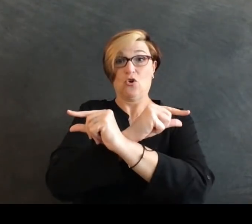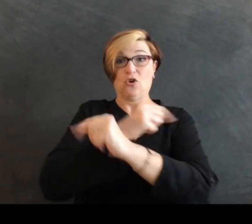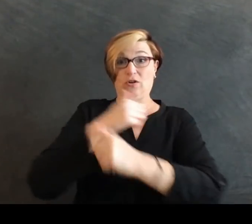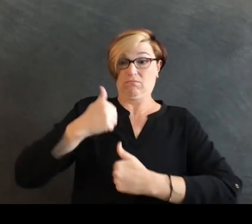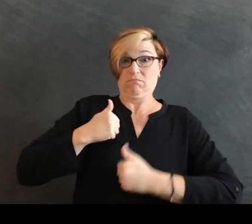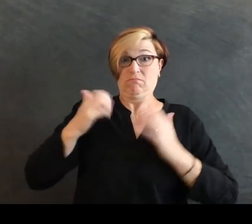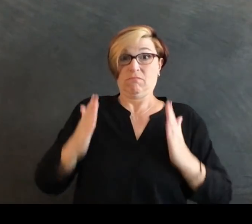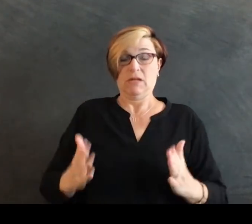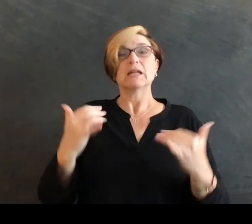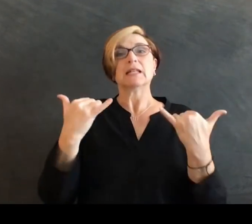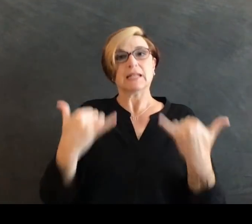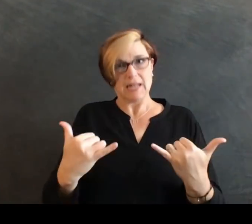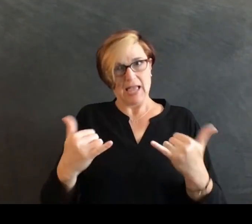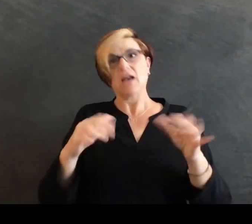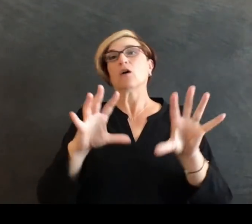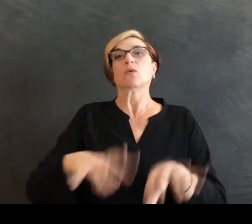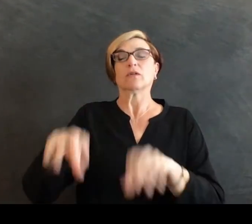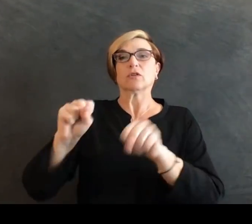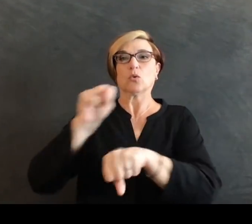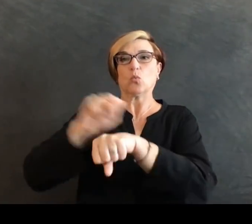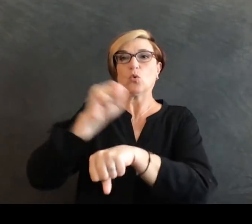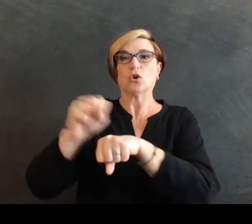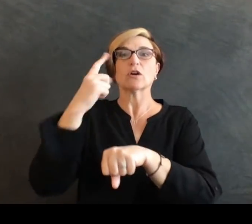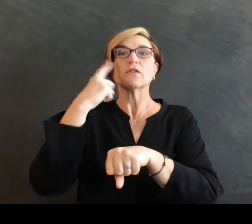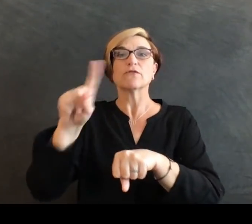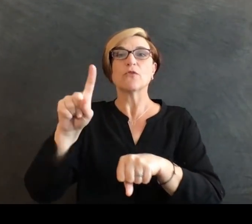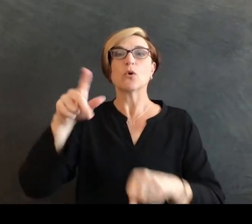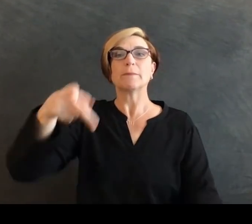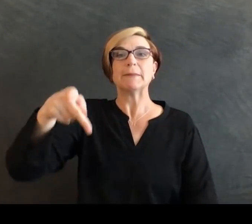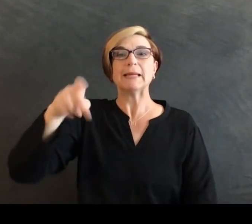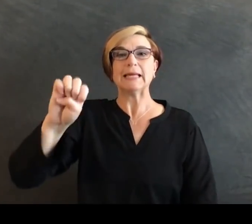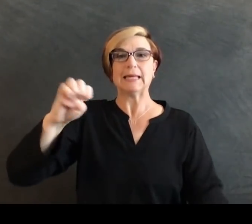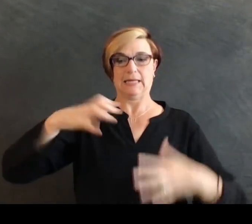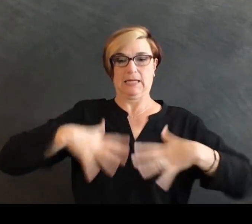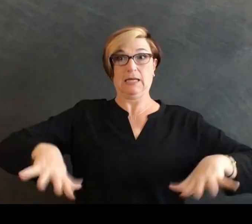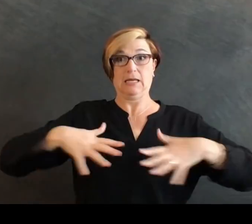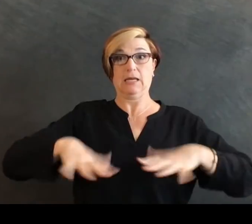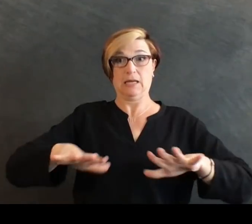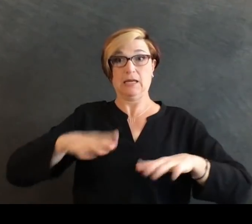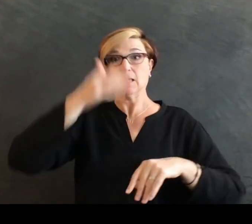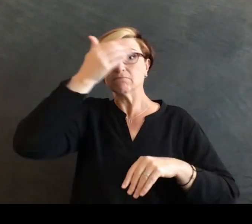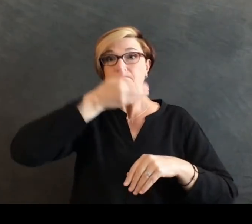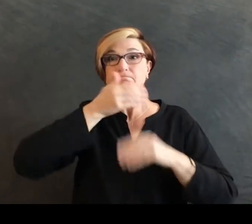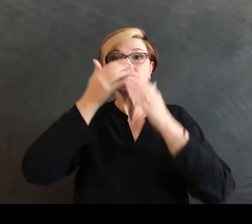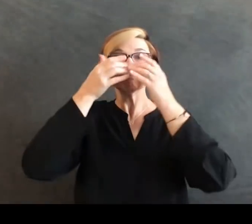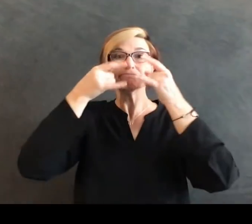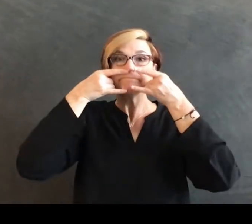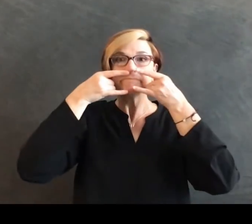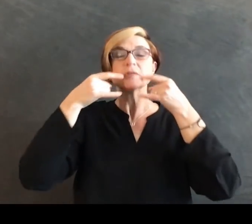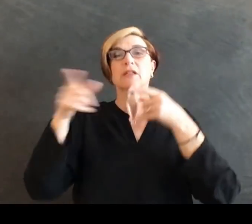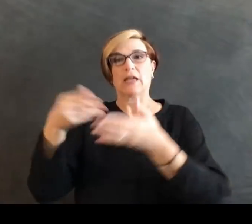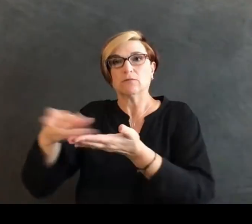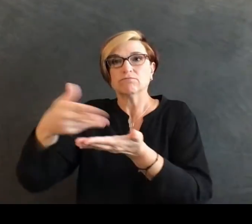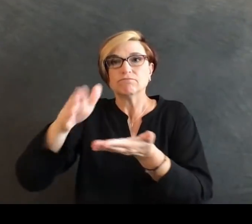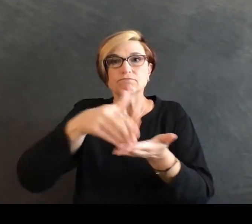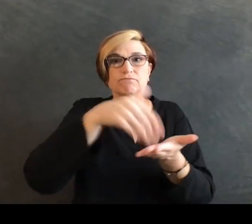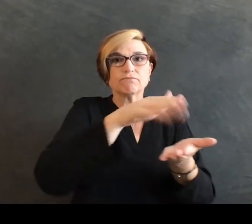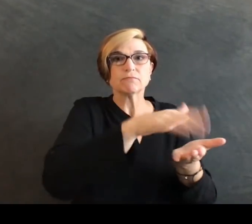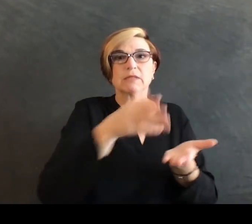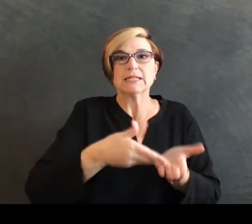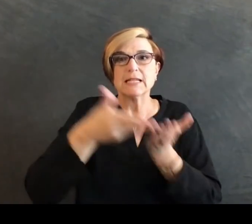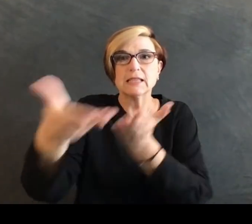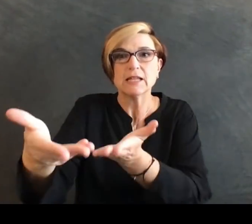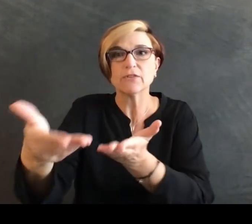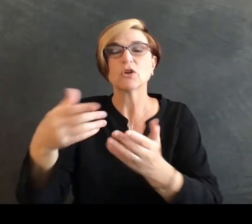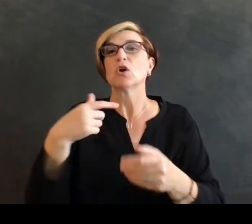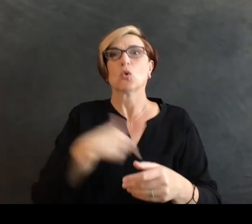to distribute personal protective equipment, where we're sending a lot. We have plane loads coming in. We have 51